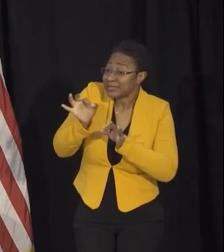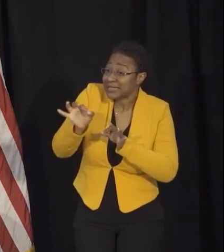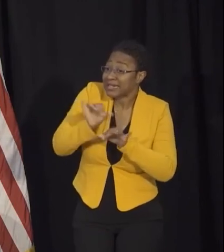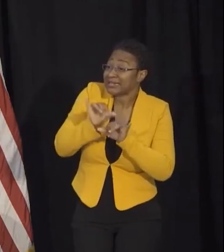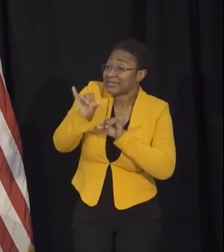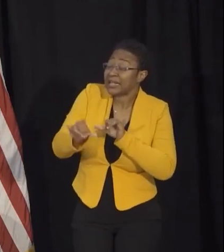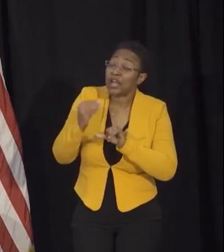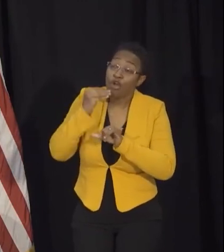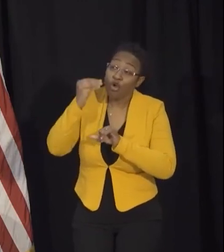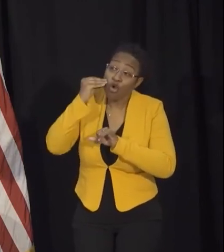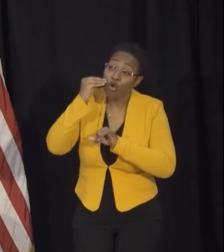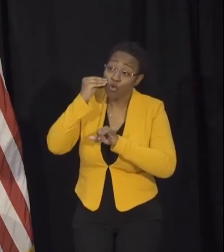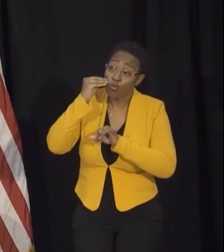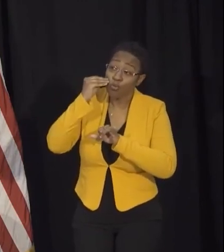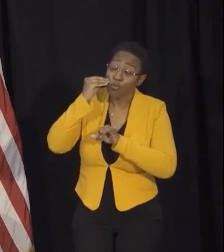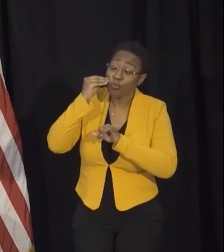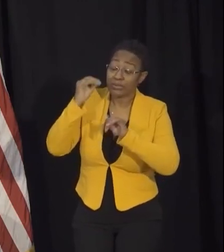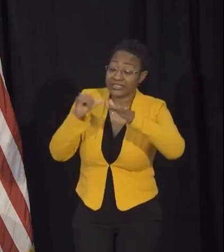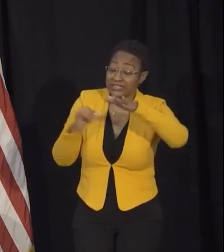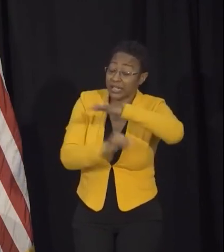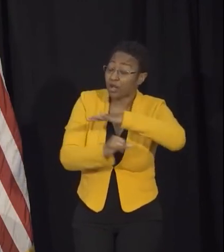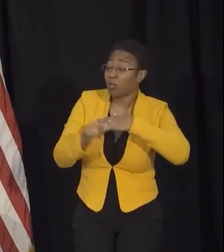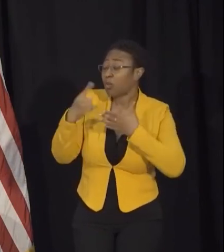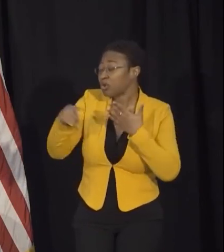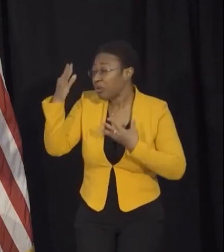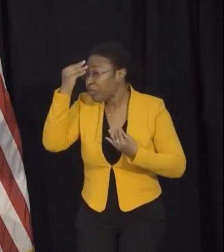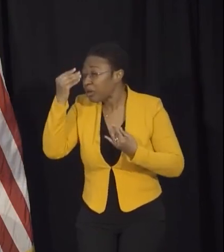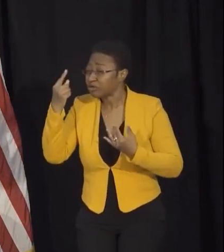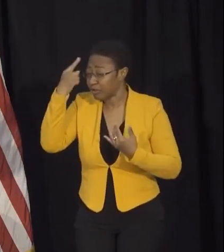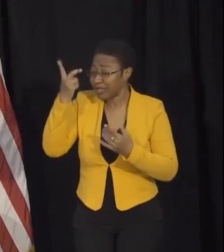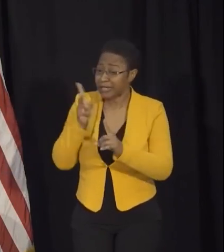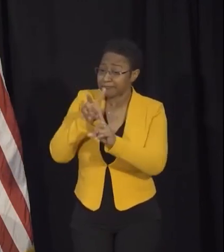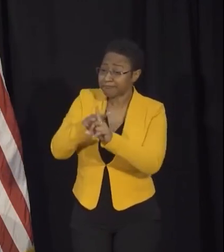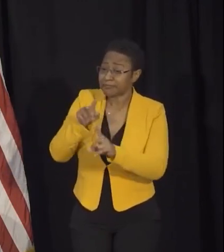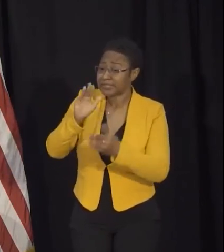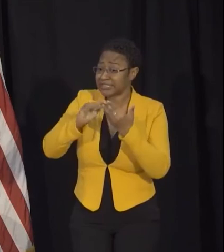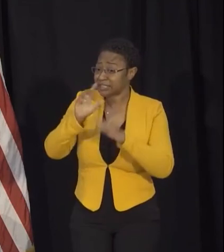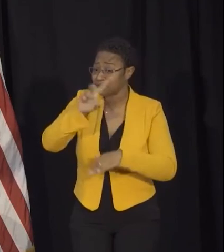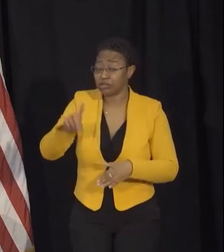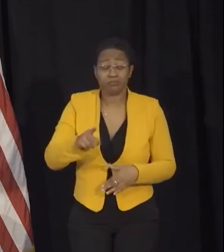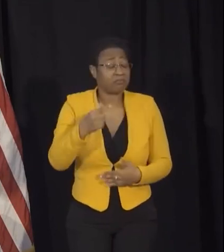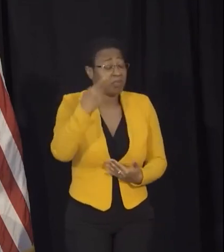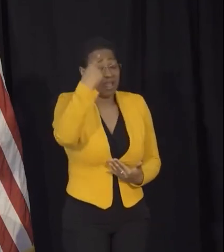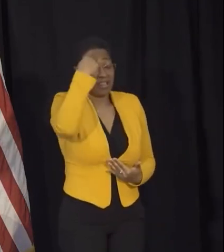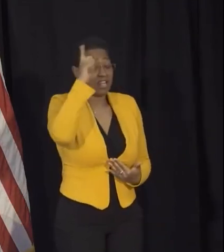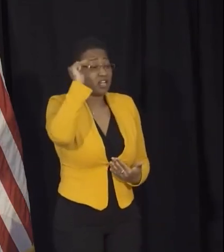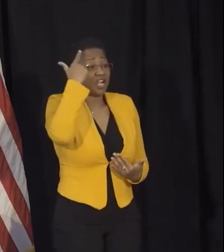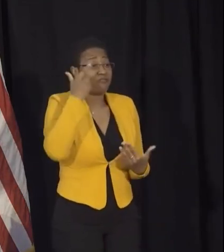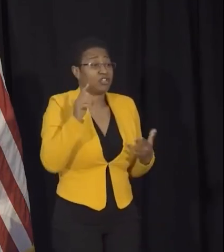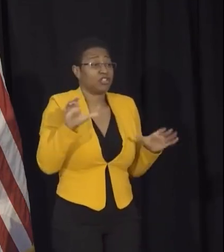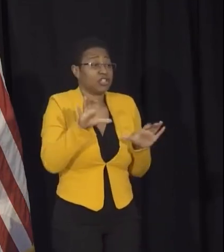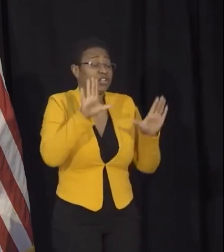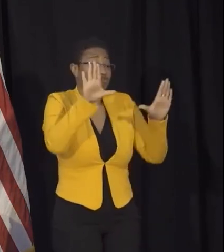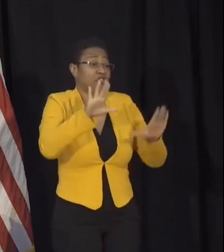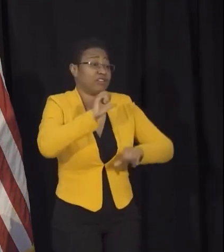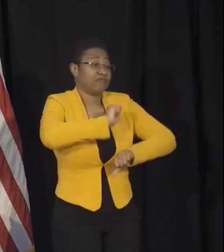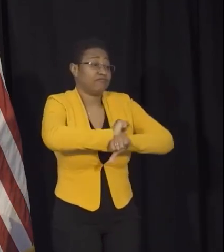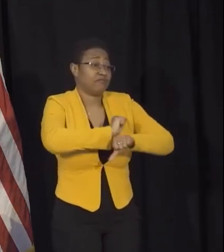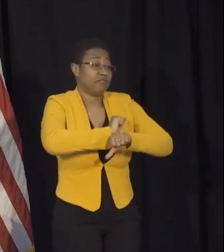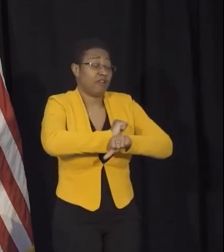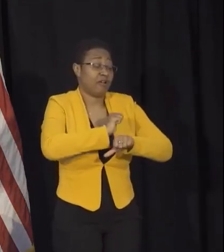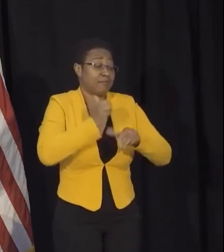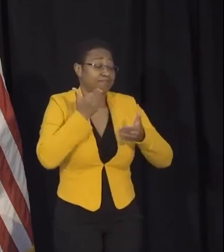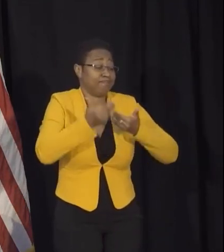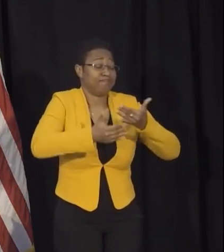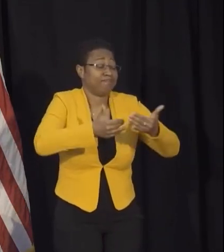the stay-at-home ban. What's your thoughts about that, and is that applicable to the city of Detroit as well? I think the governor has done a good job every step of the